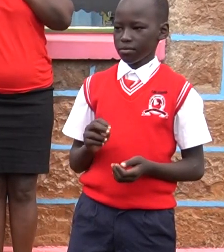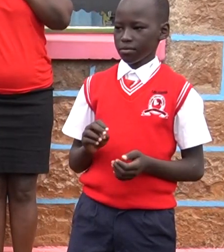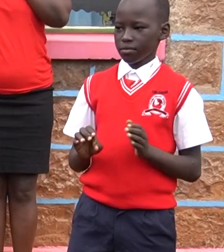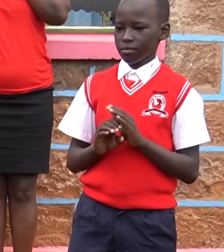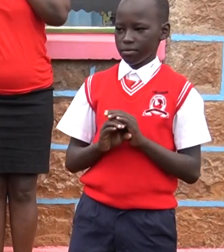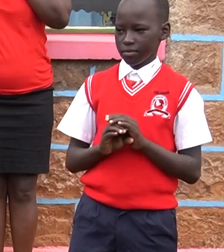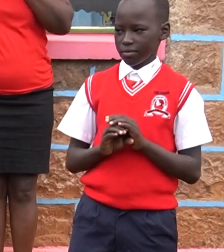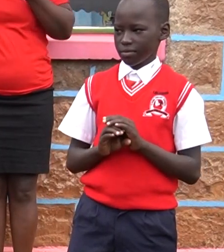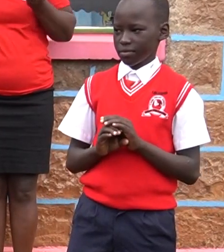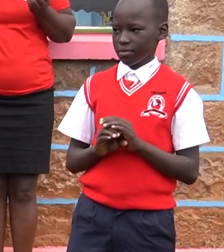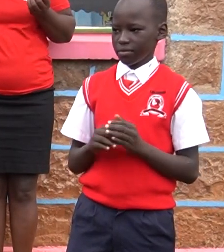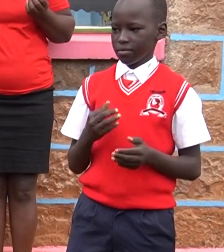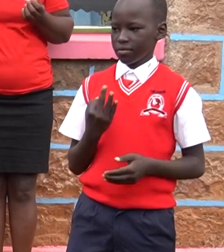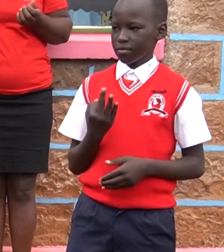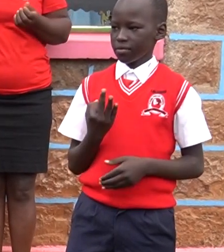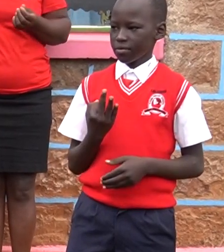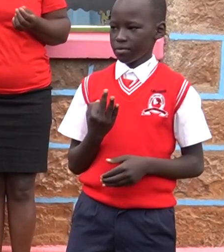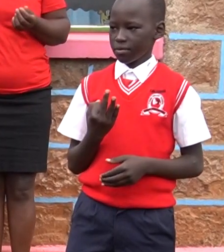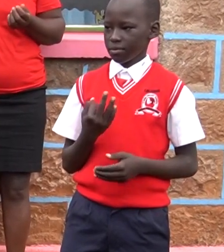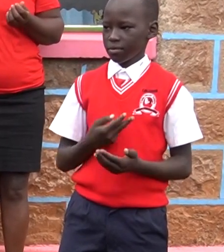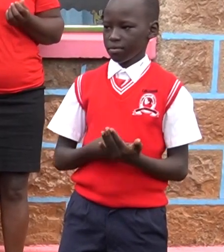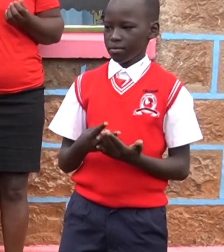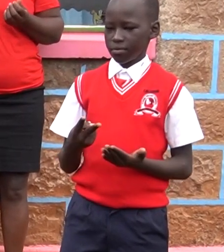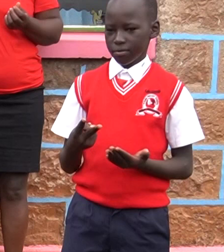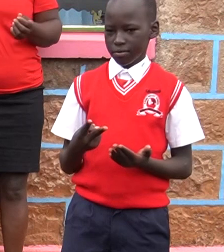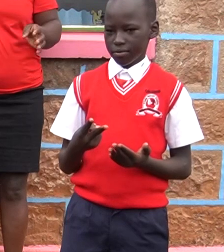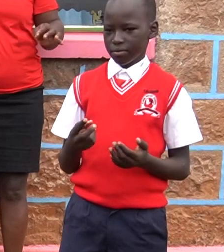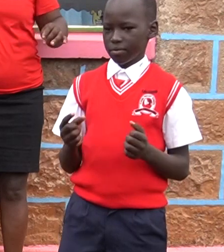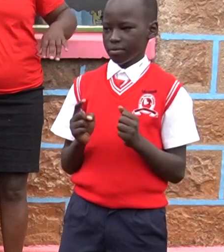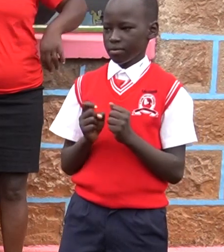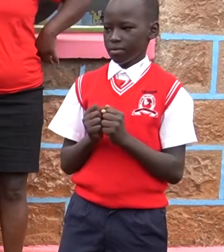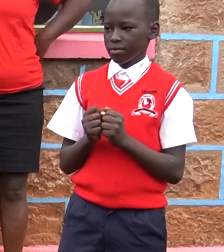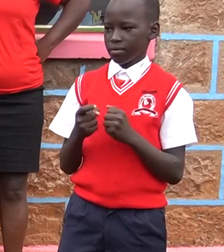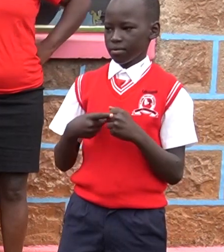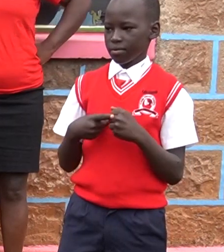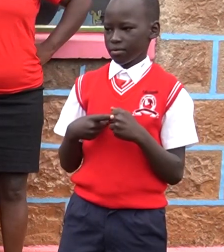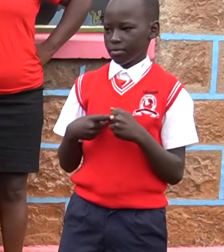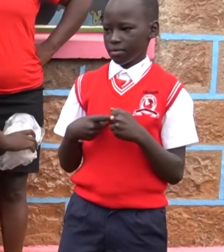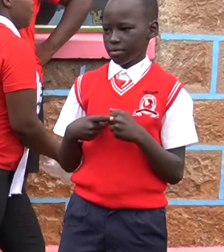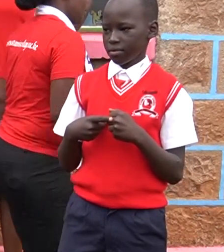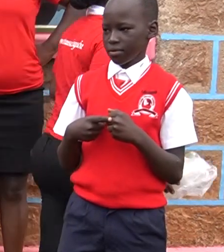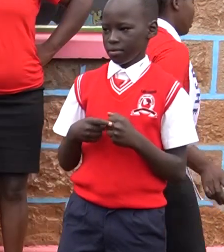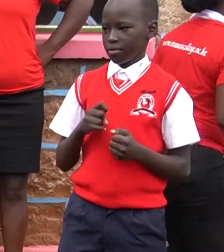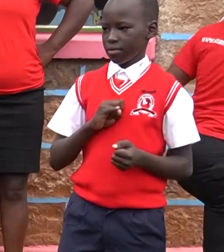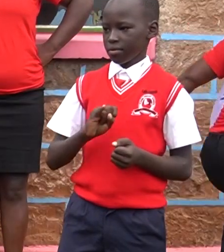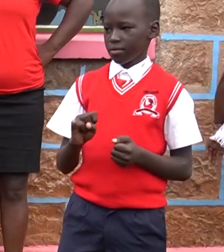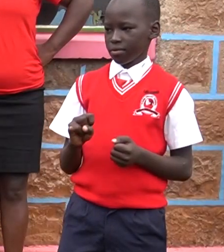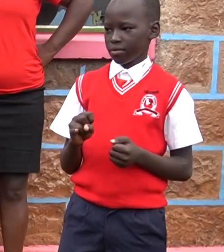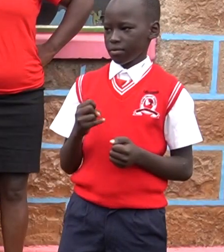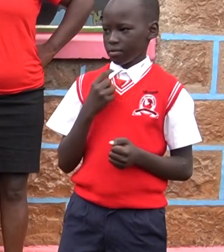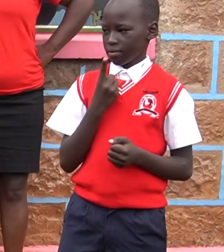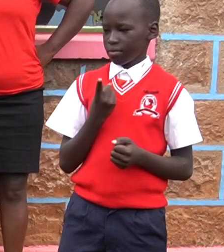John chapter 3 verse 16.